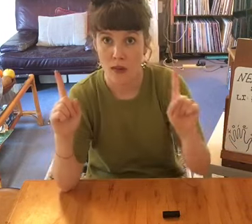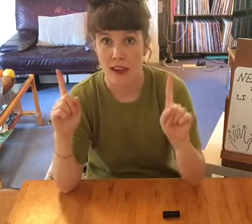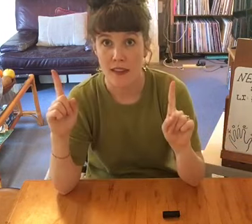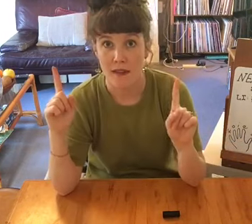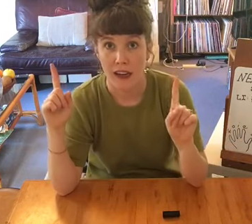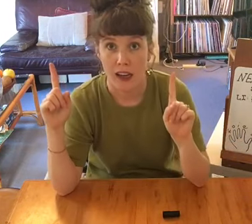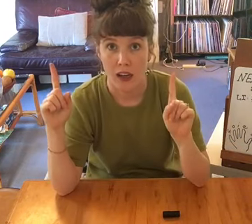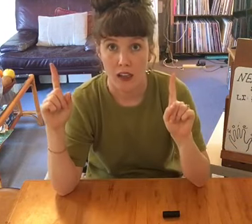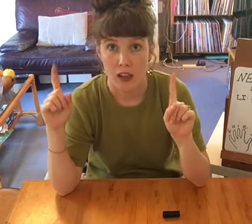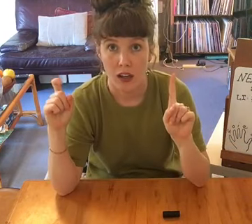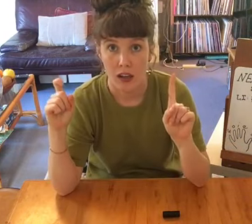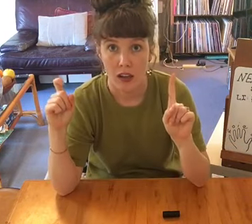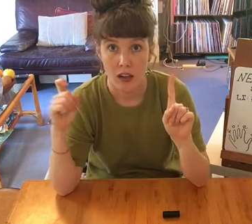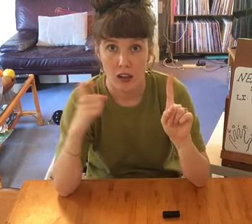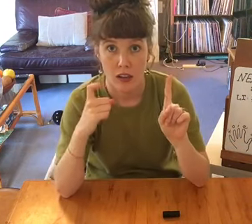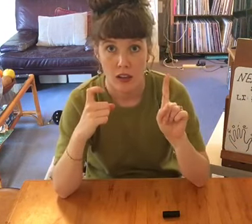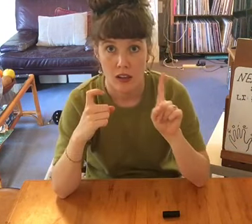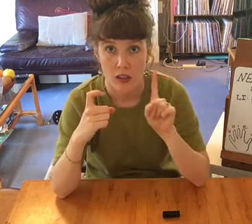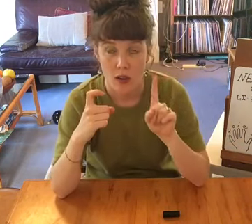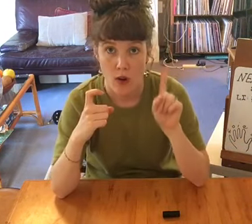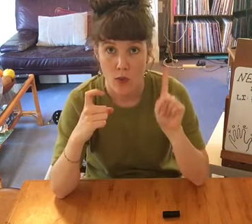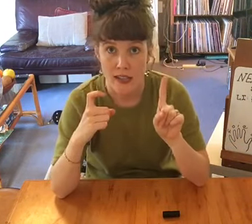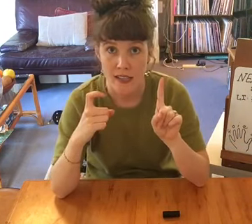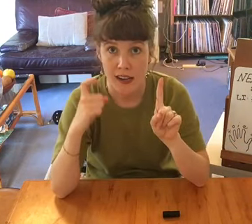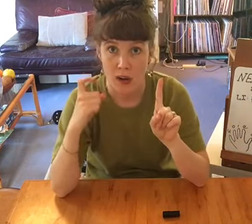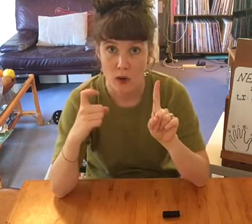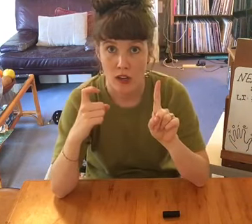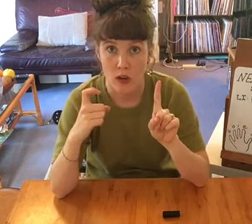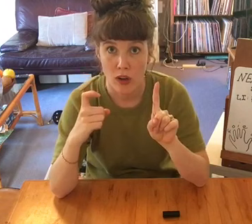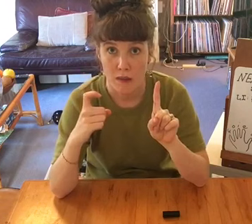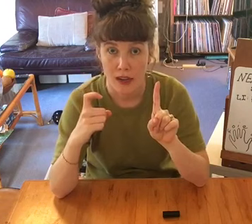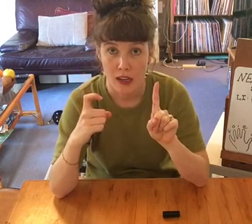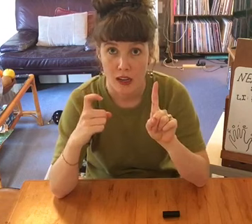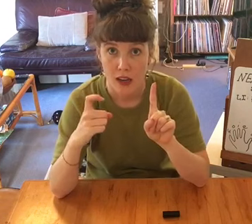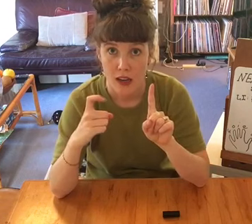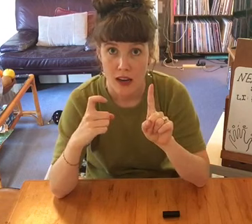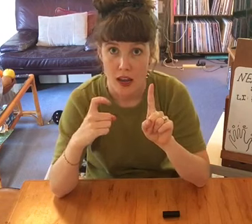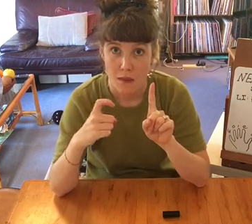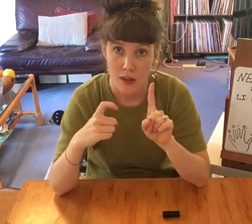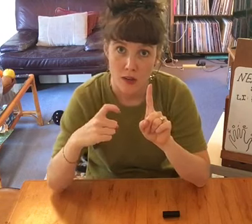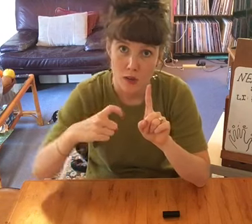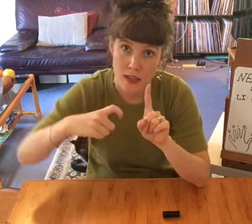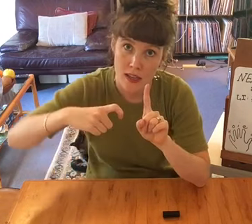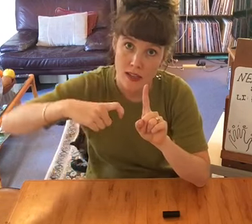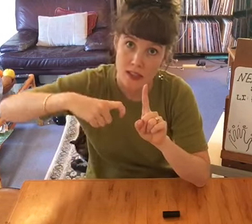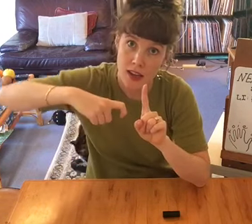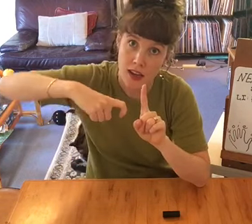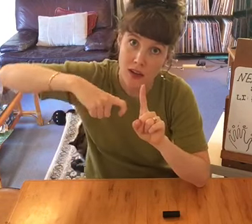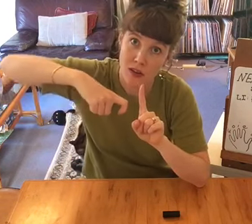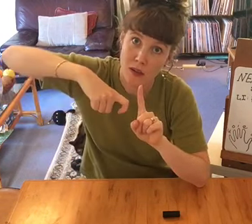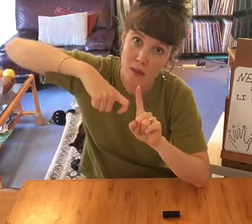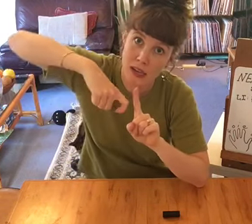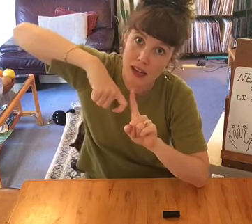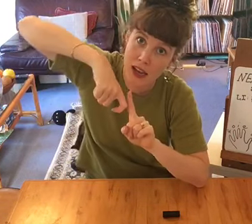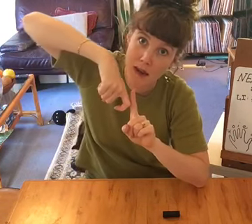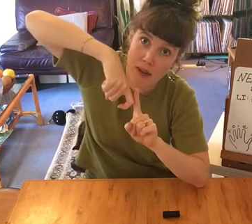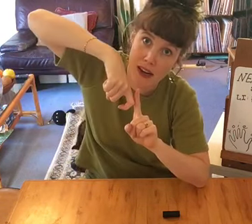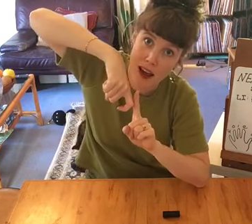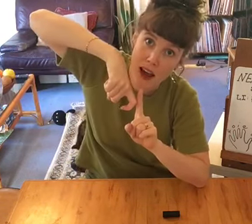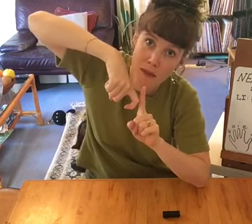other finger. So I've got one stick and one crooked bit. Now I'm going to twist that crooked bit up